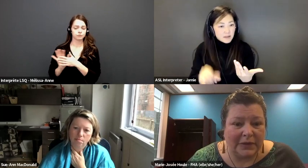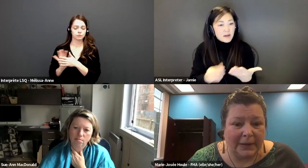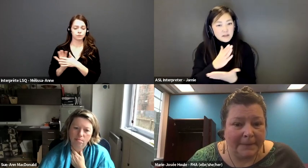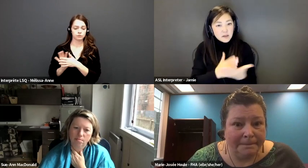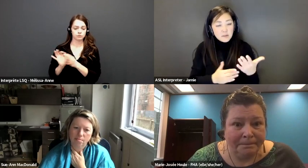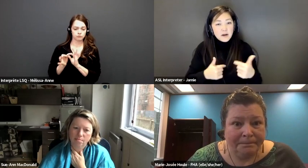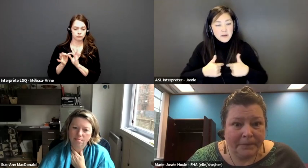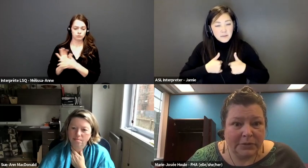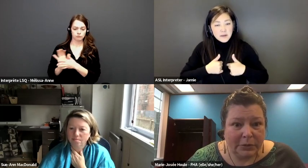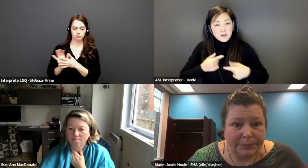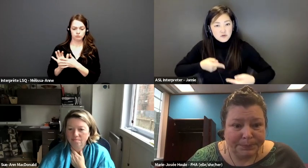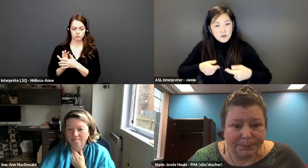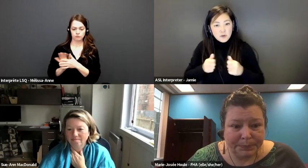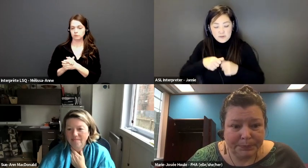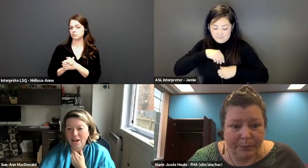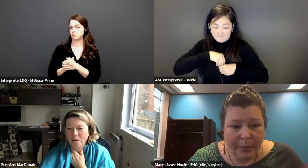have to say.